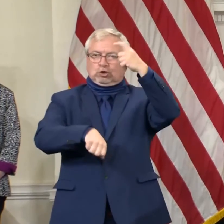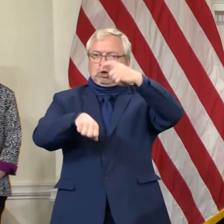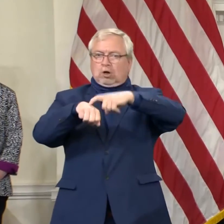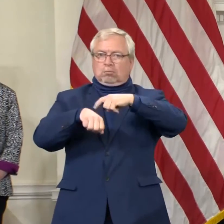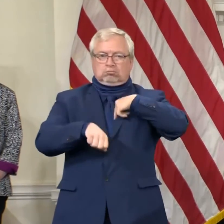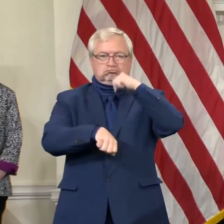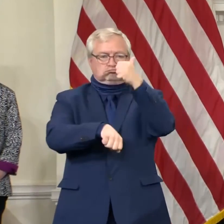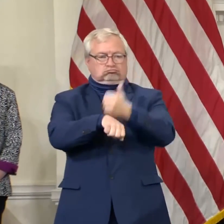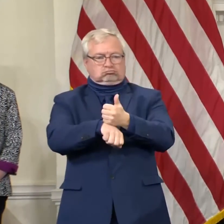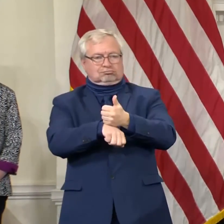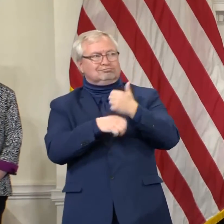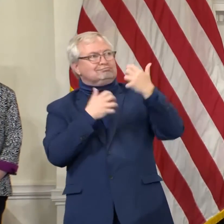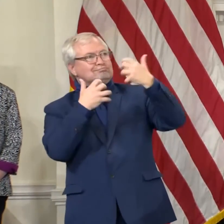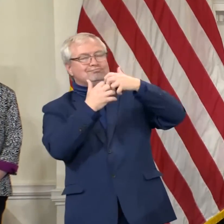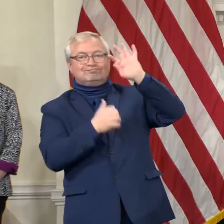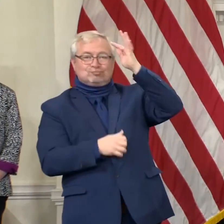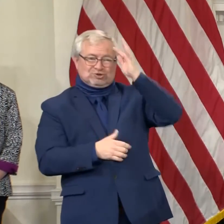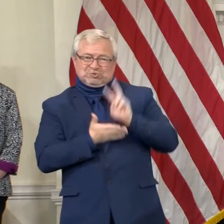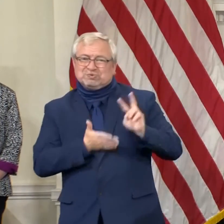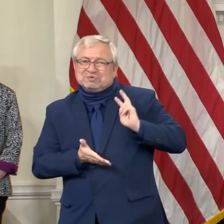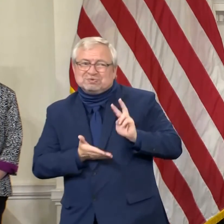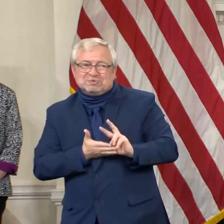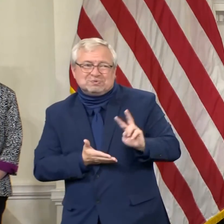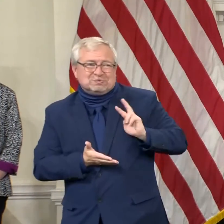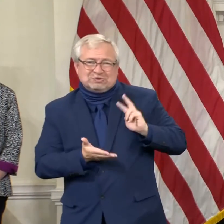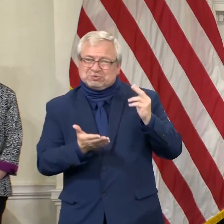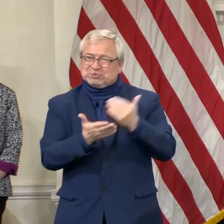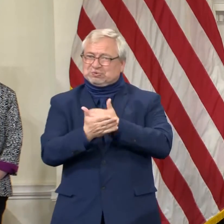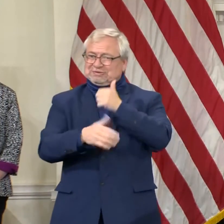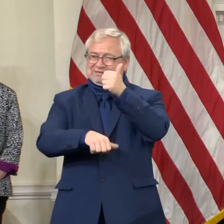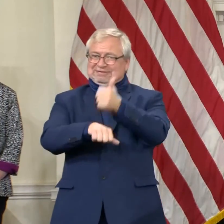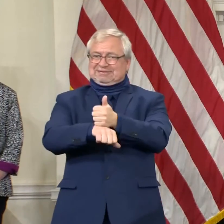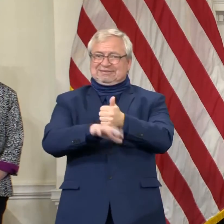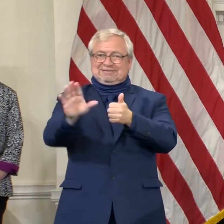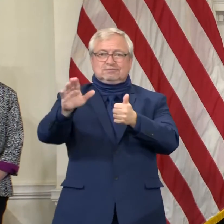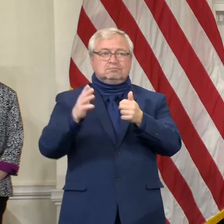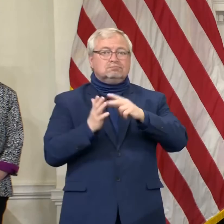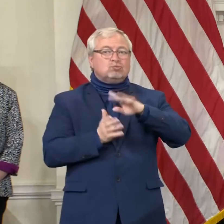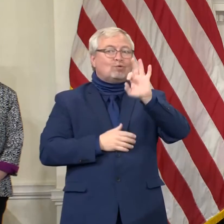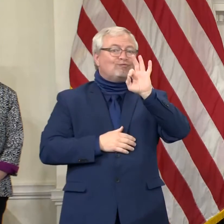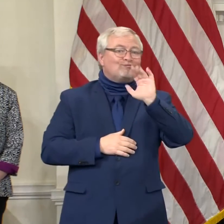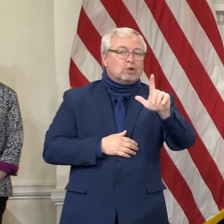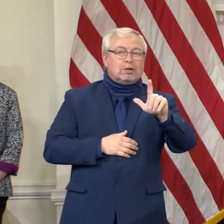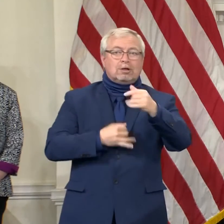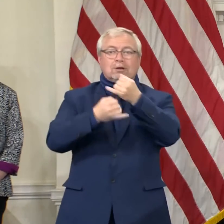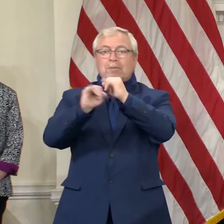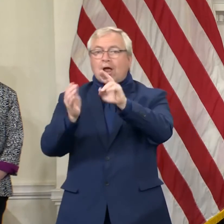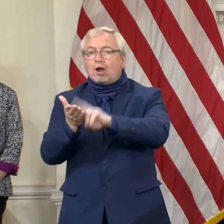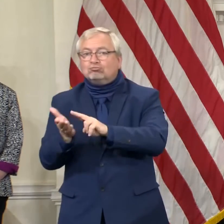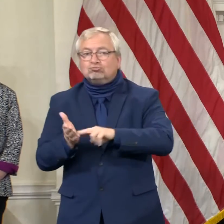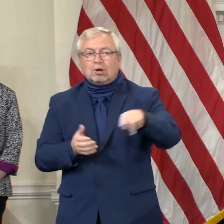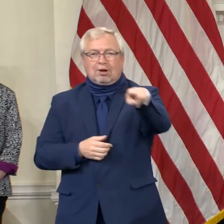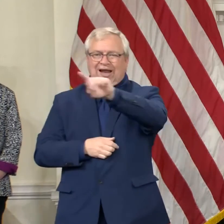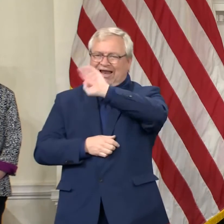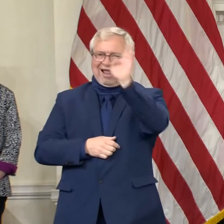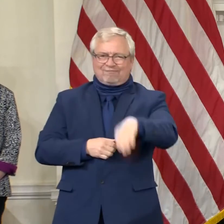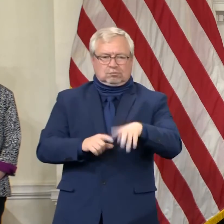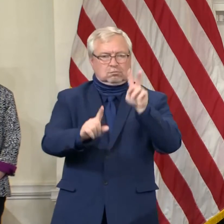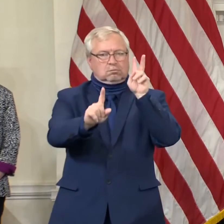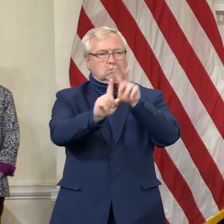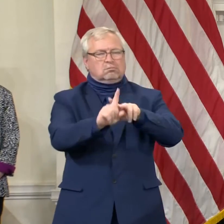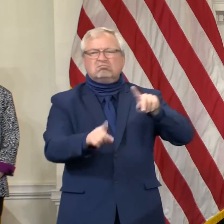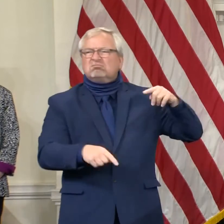ago. Most of these people have never had to file unemployment before. These benefits were not available